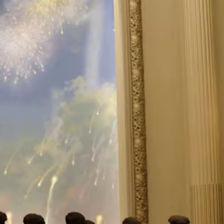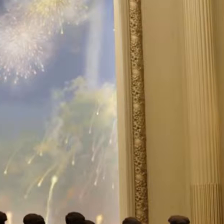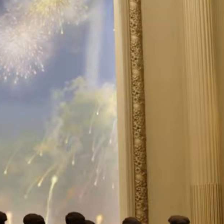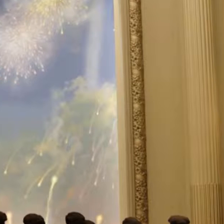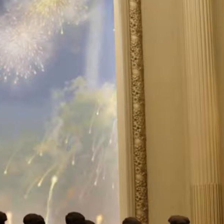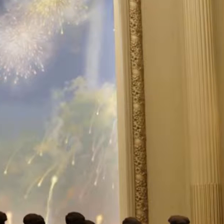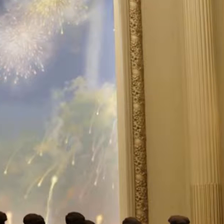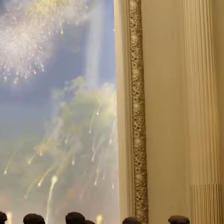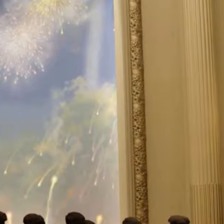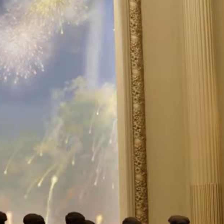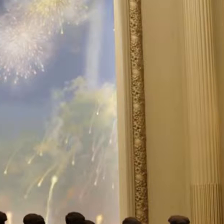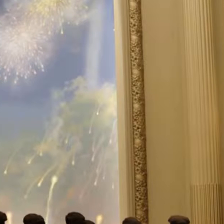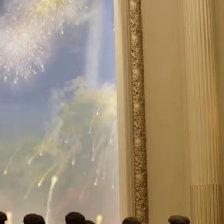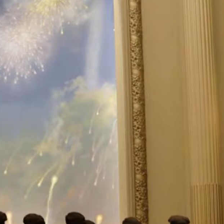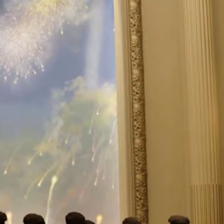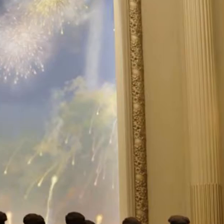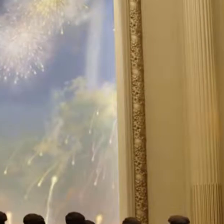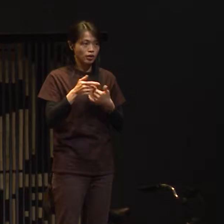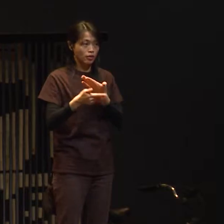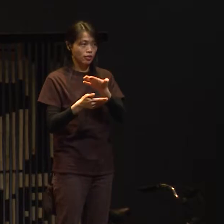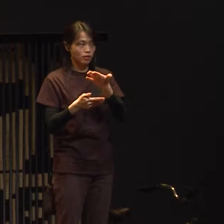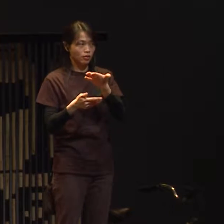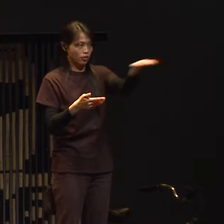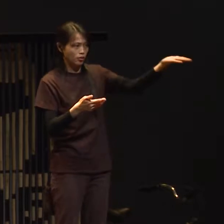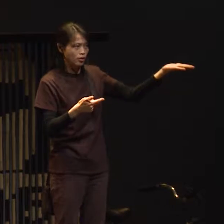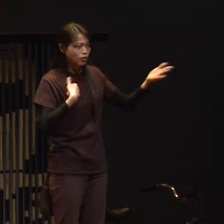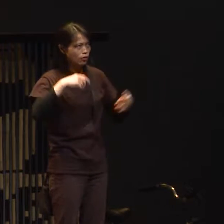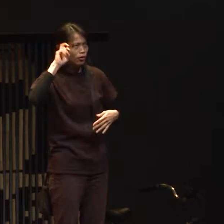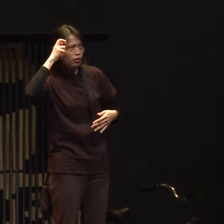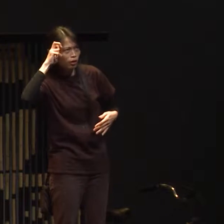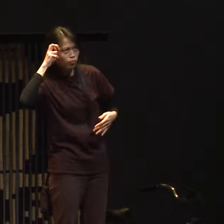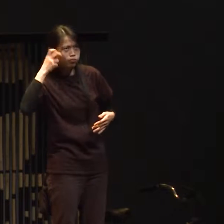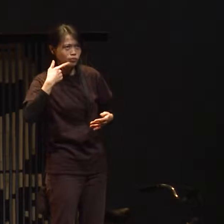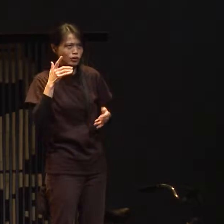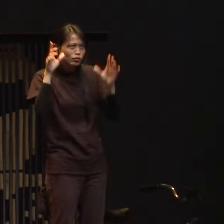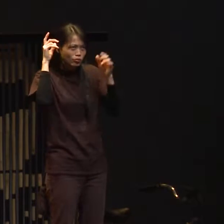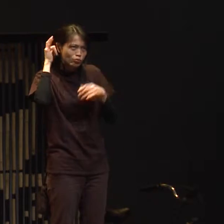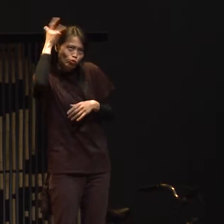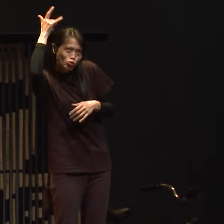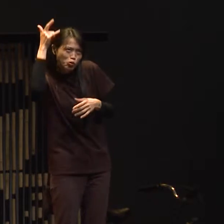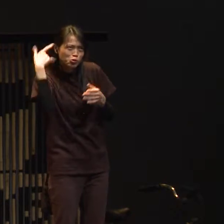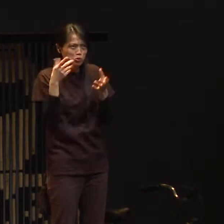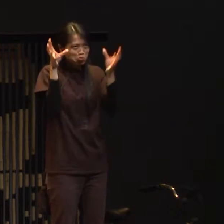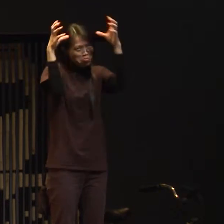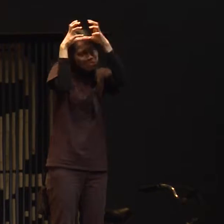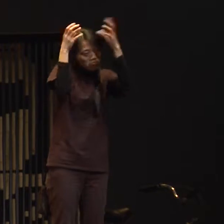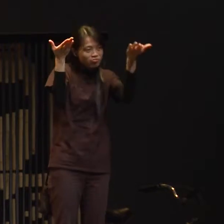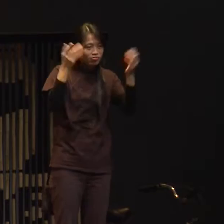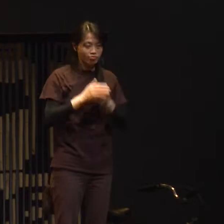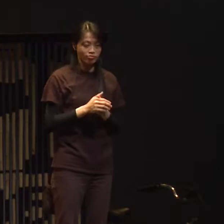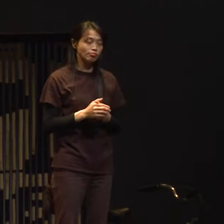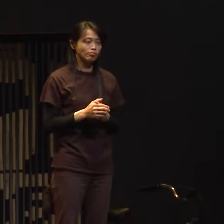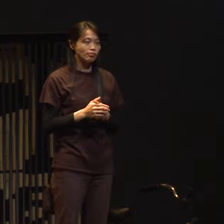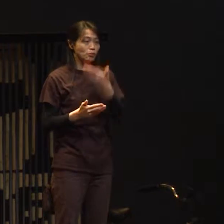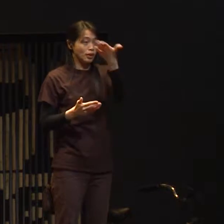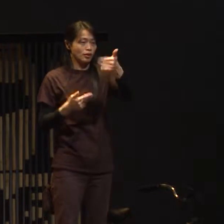space for your own imagination, because the person has a very strong message, and perhaps you have to